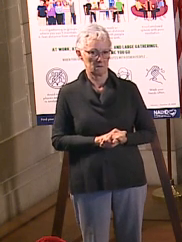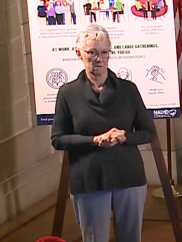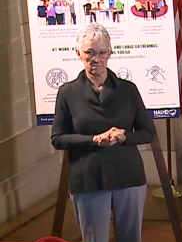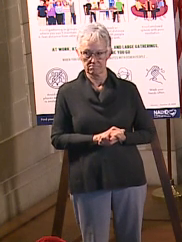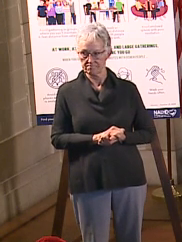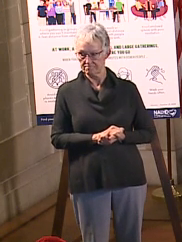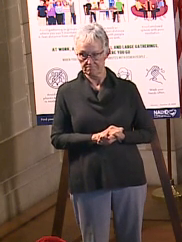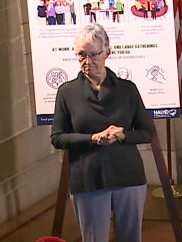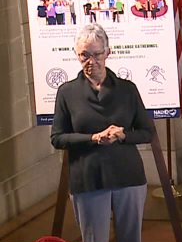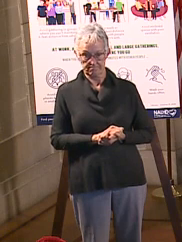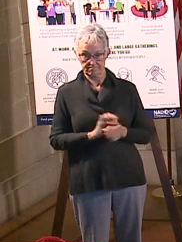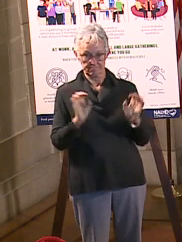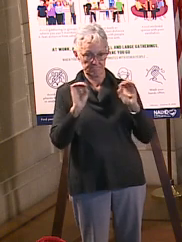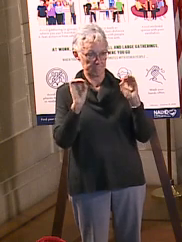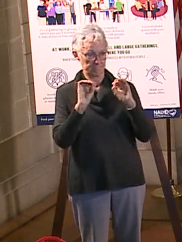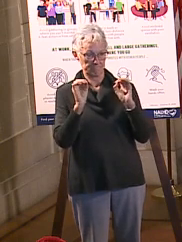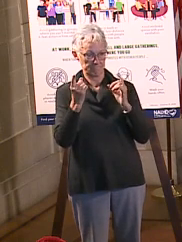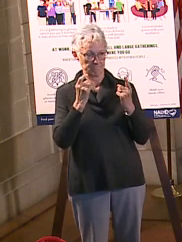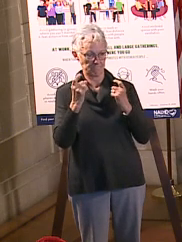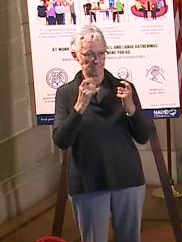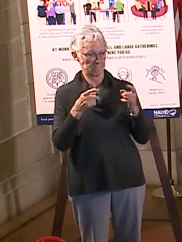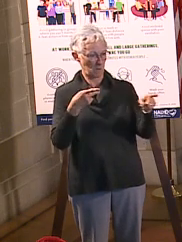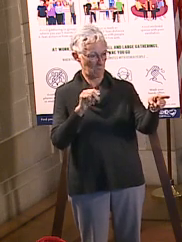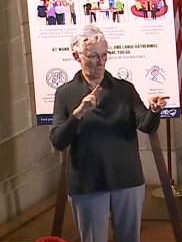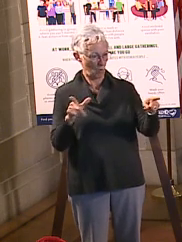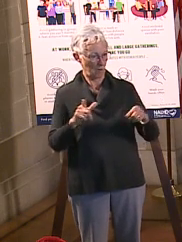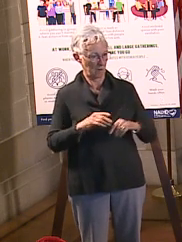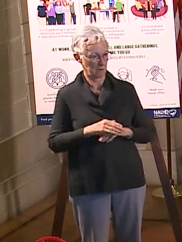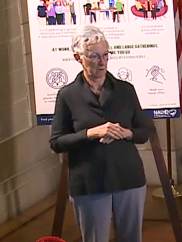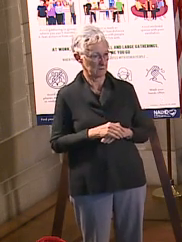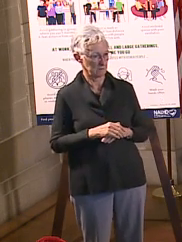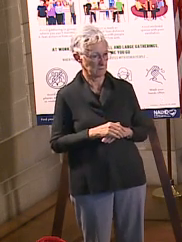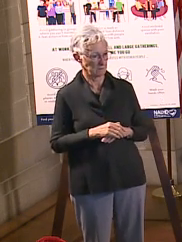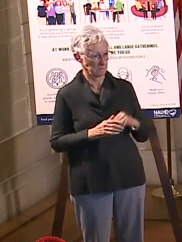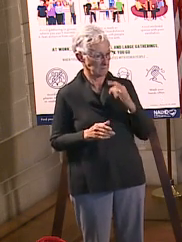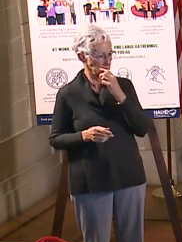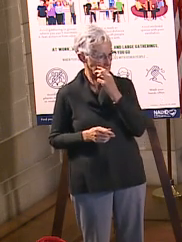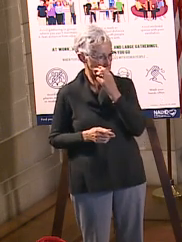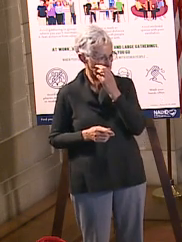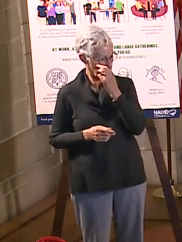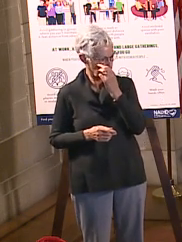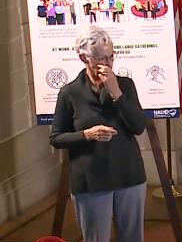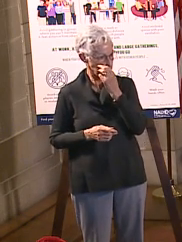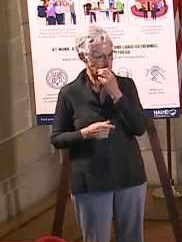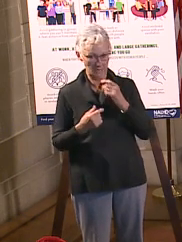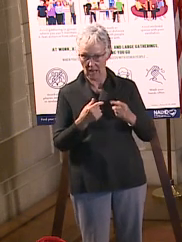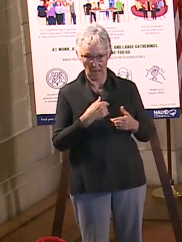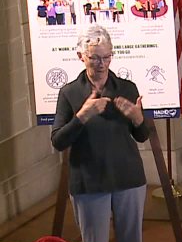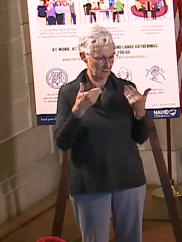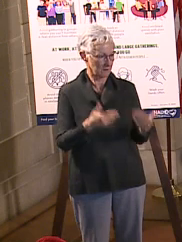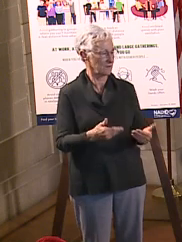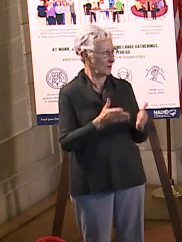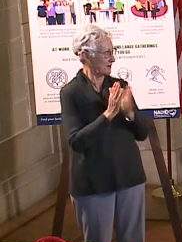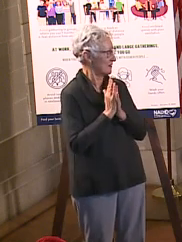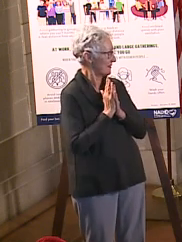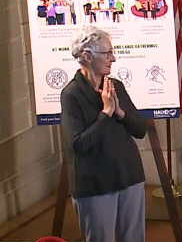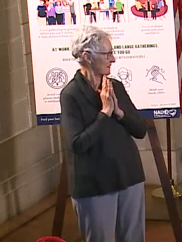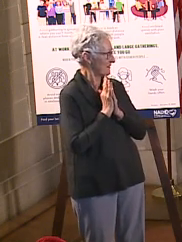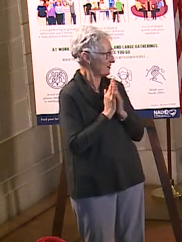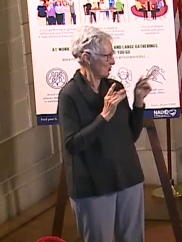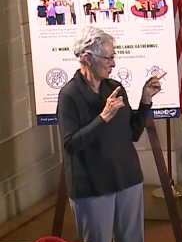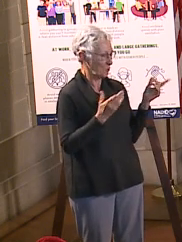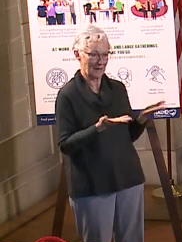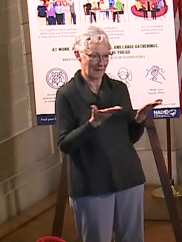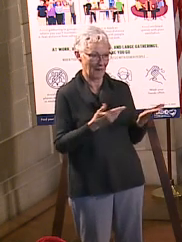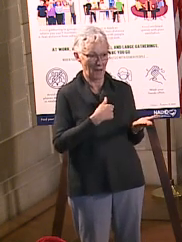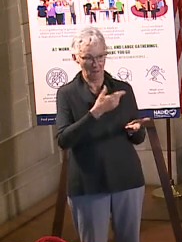Other questions? Yes, Paul. You're here, I might as well ask it. Paul's comment was, you're here, I might as well